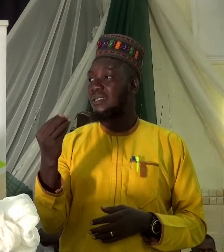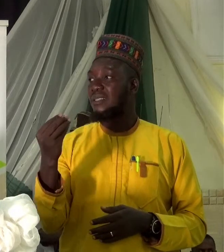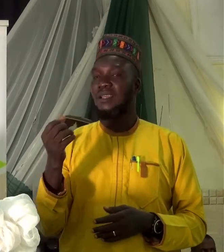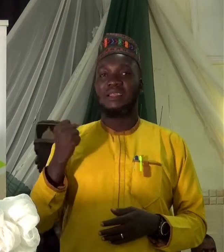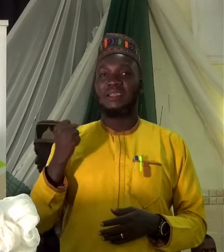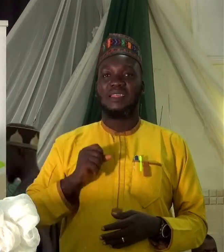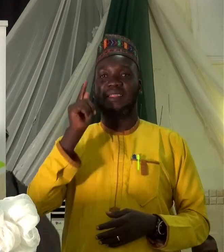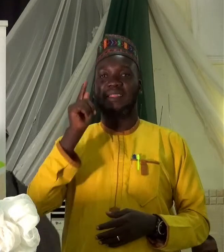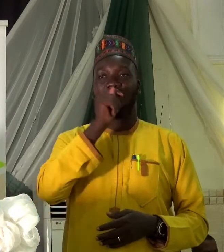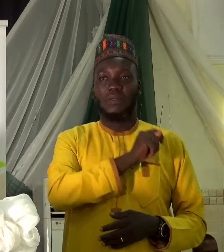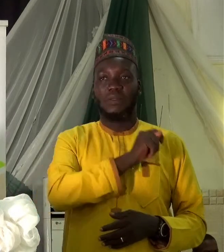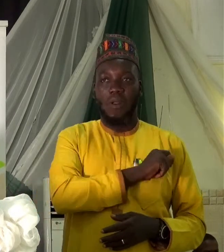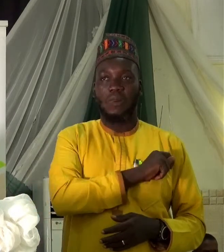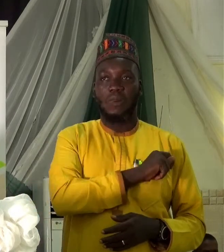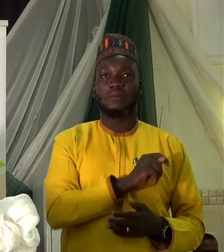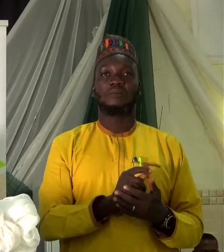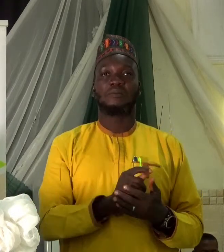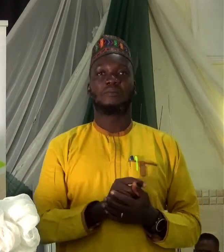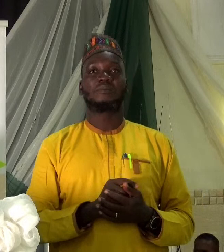senator